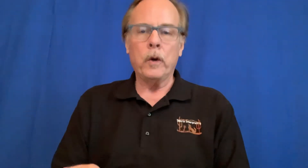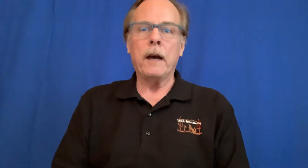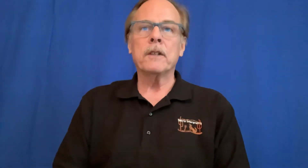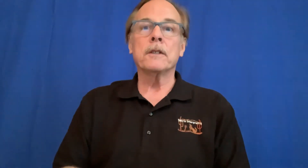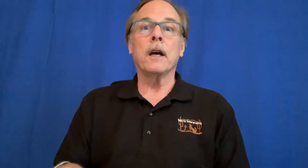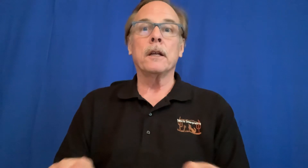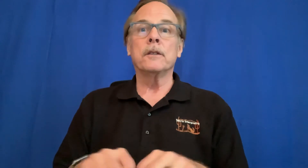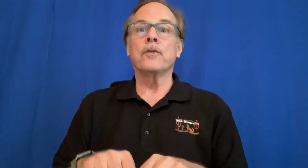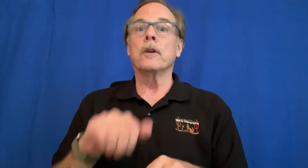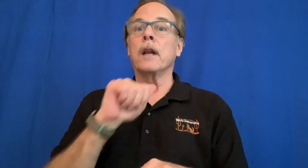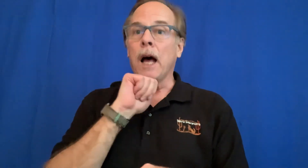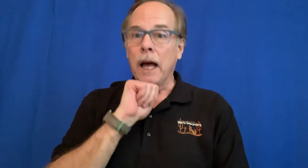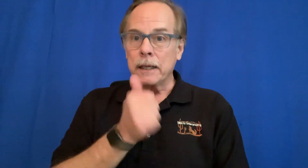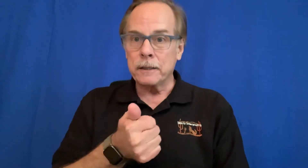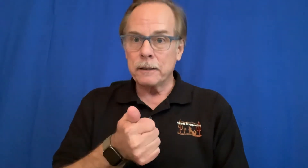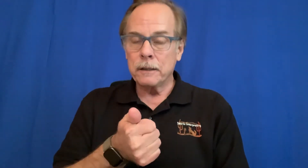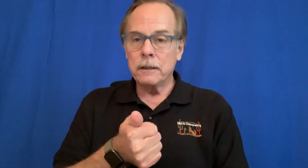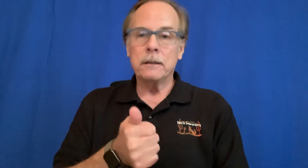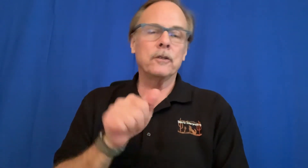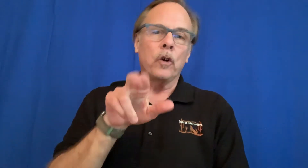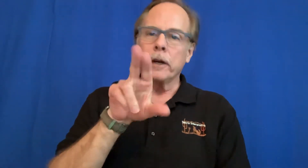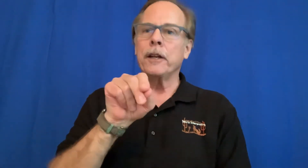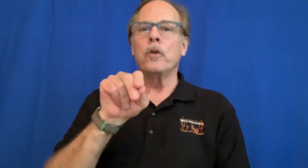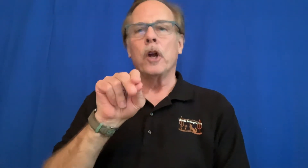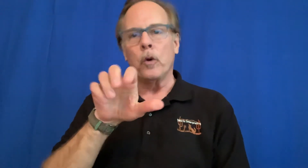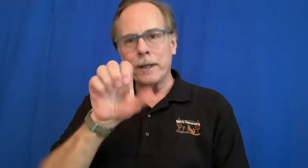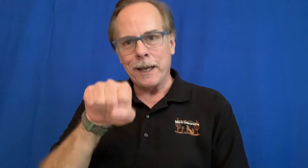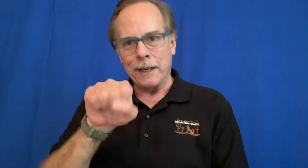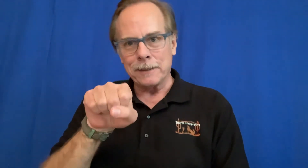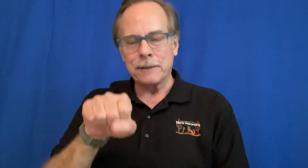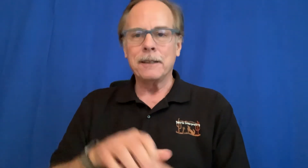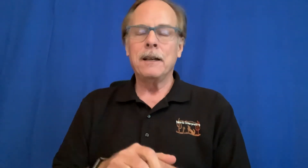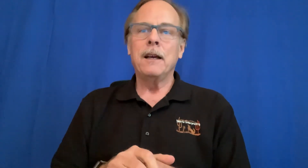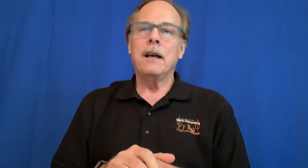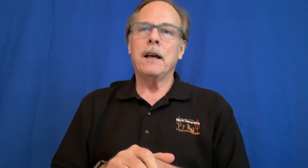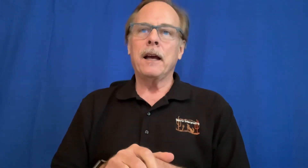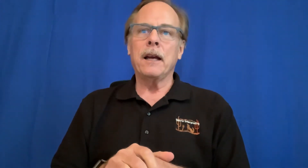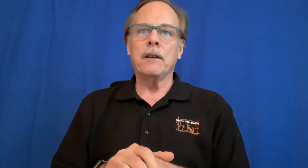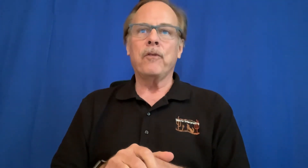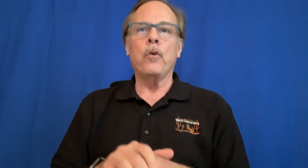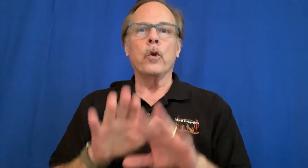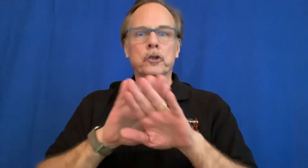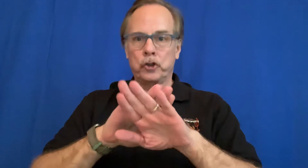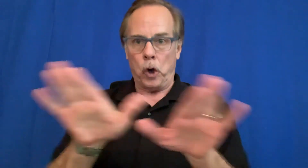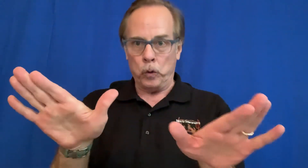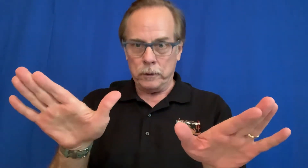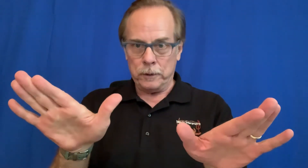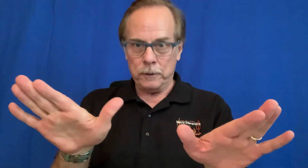the signs for not. You already know no and yes. And for don't,